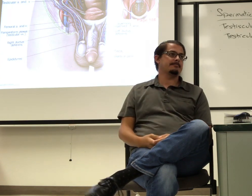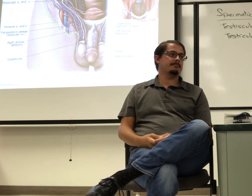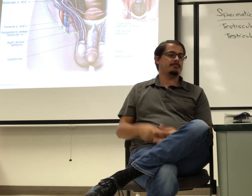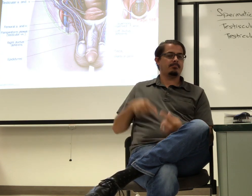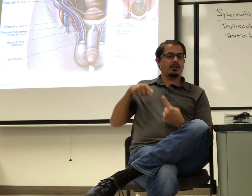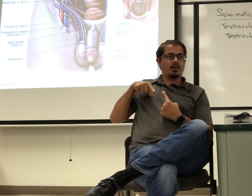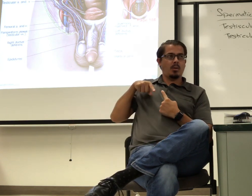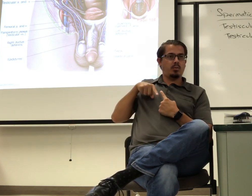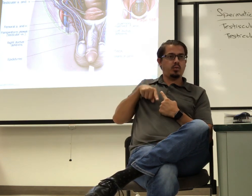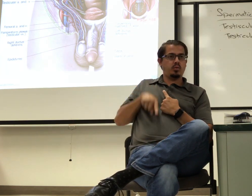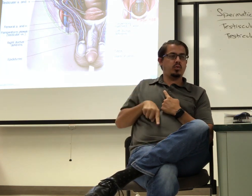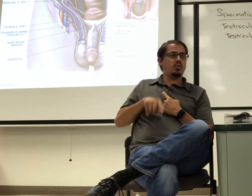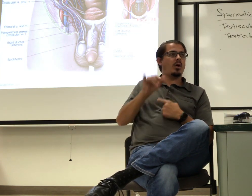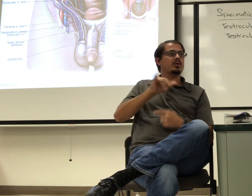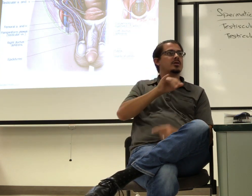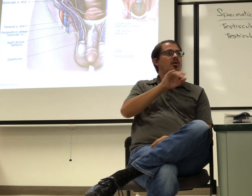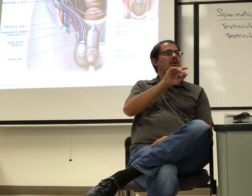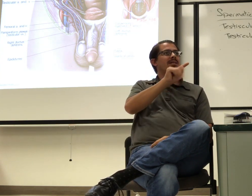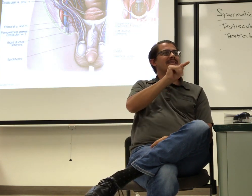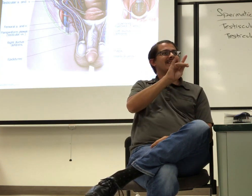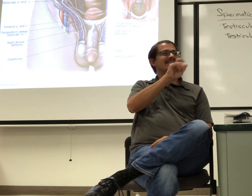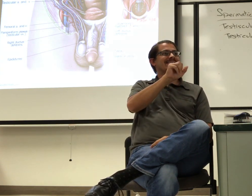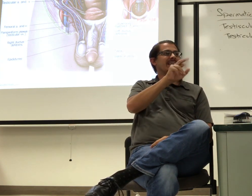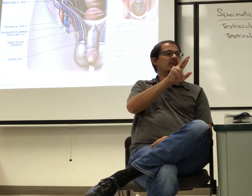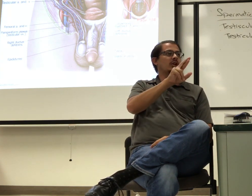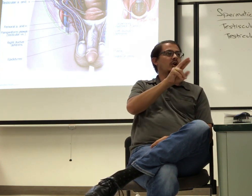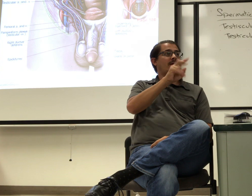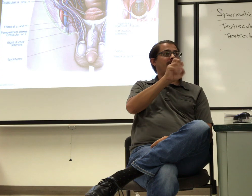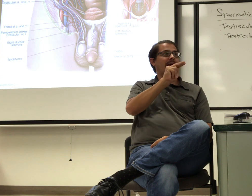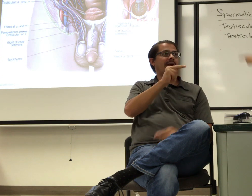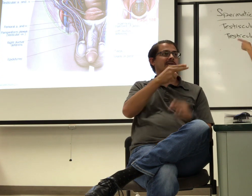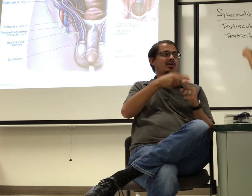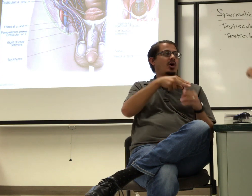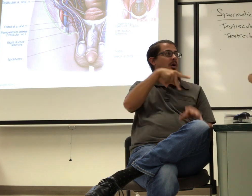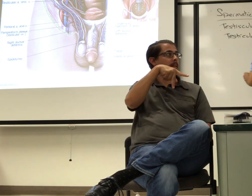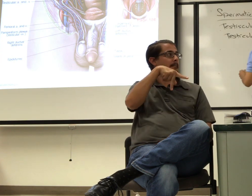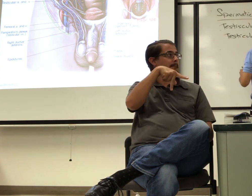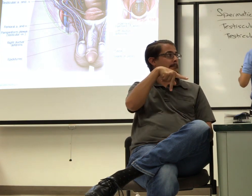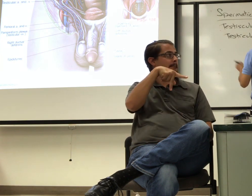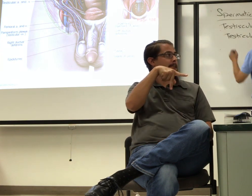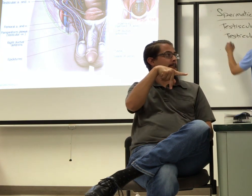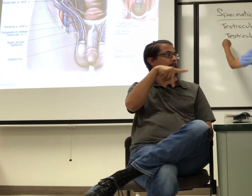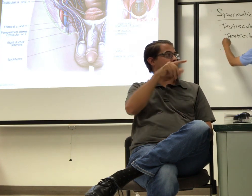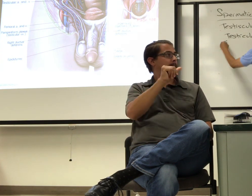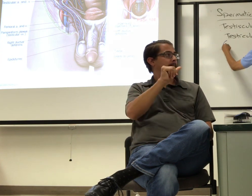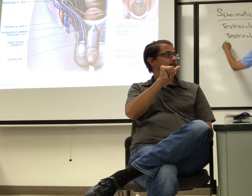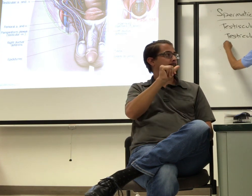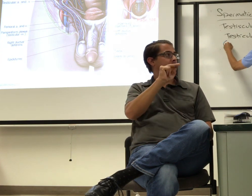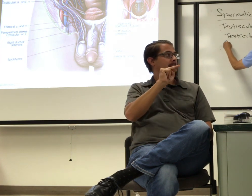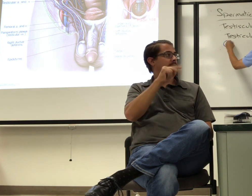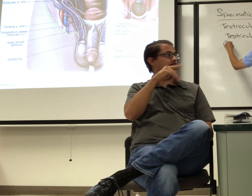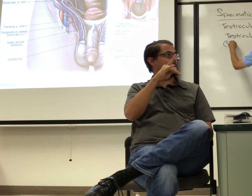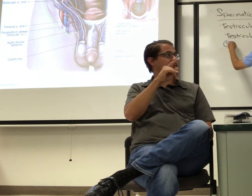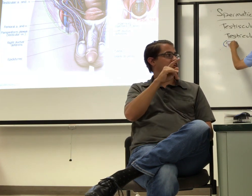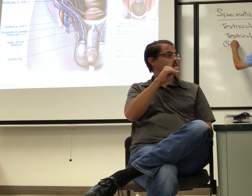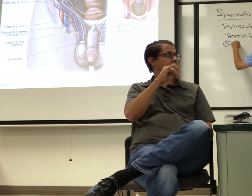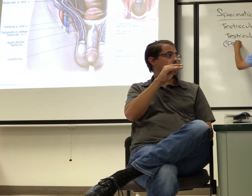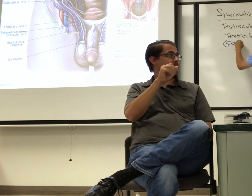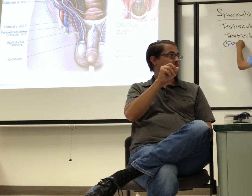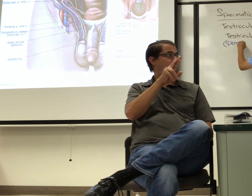Okay, you can also call the testicular veins pampiniform plexus. Term is on the slide. Another